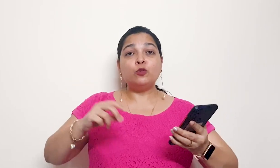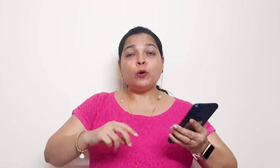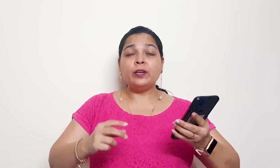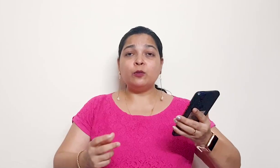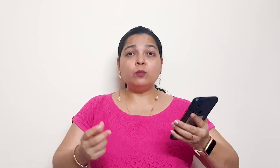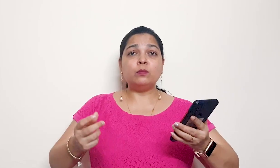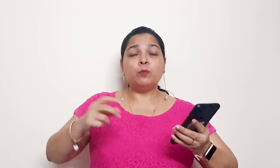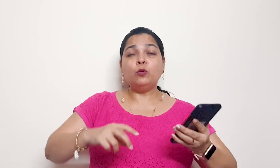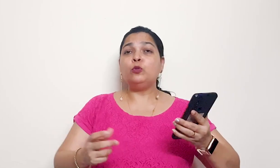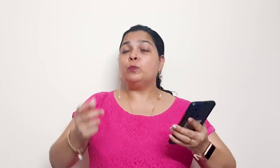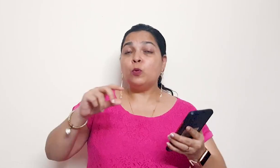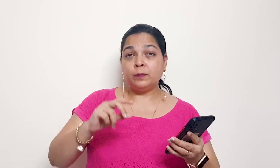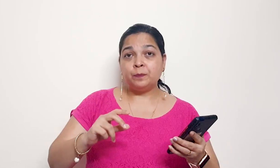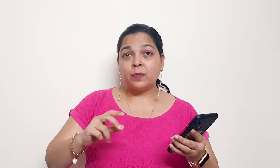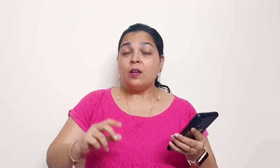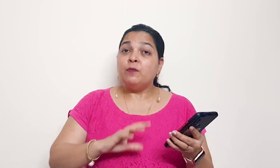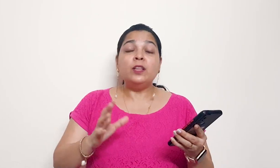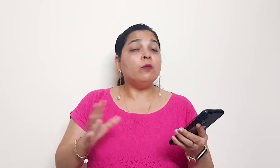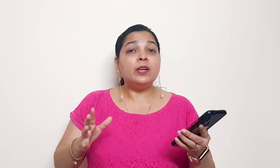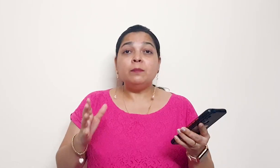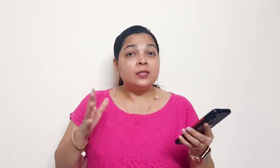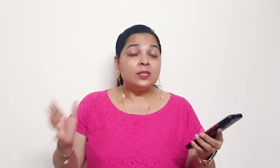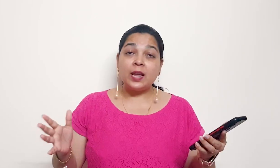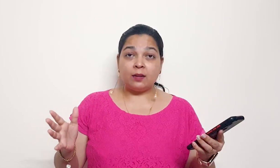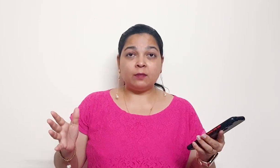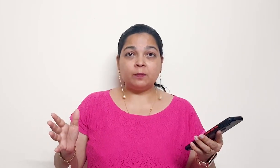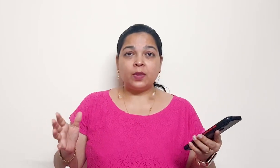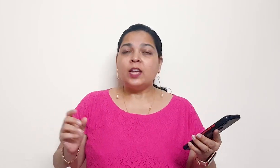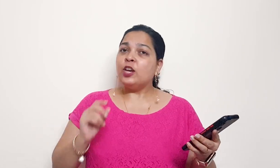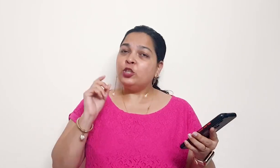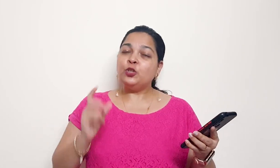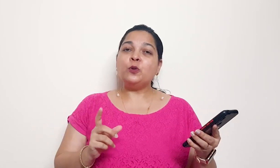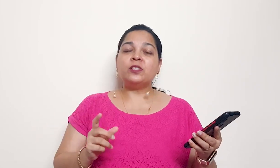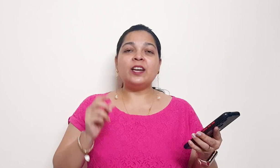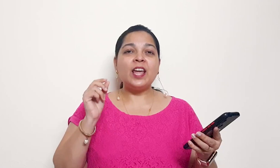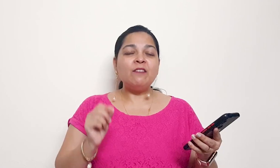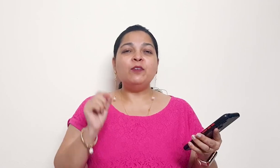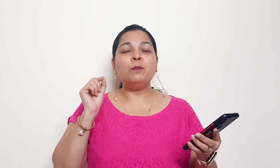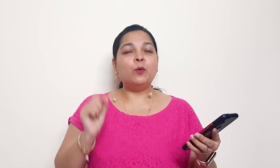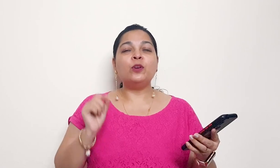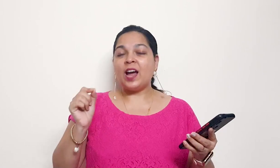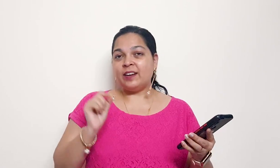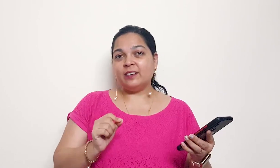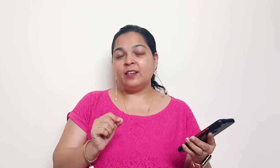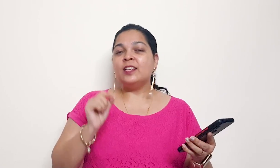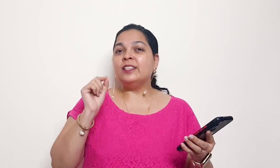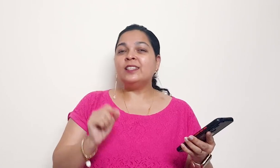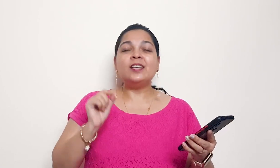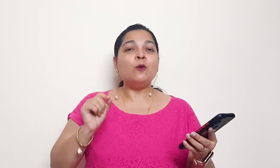started to join, you know, bone to bone, without any mistake. It shows that every bone